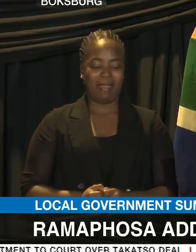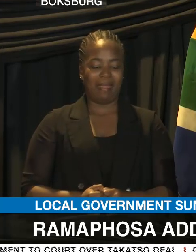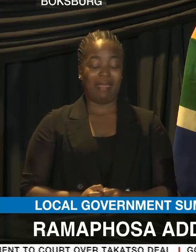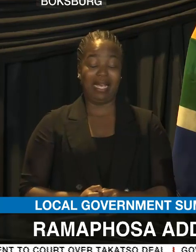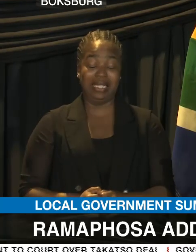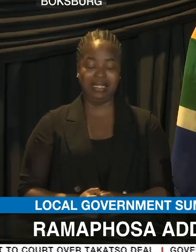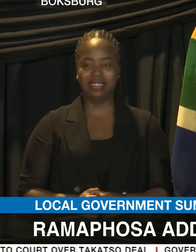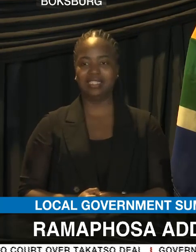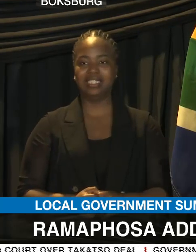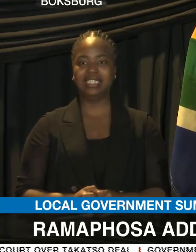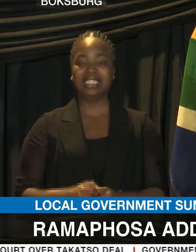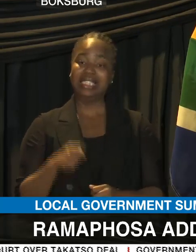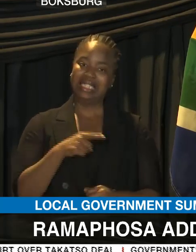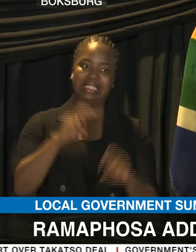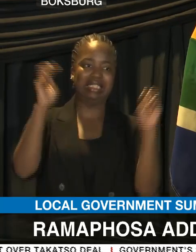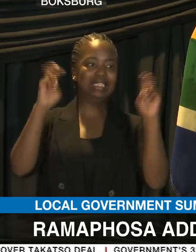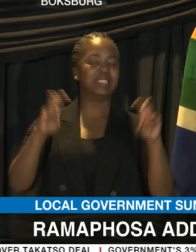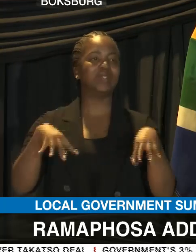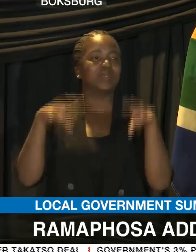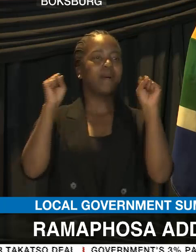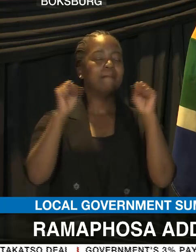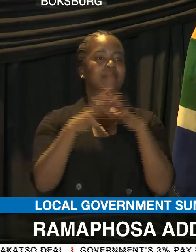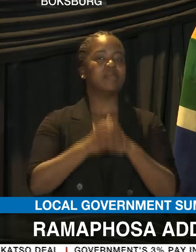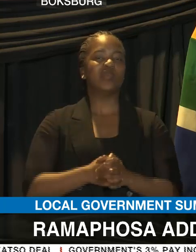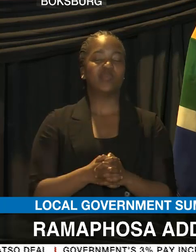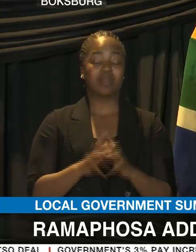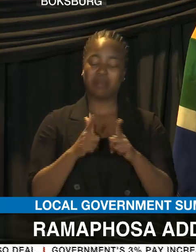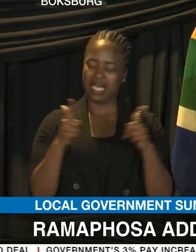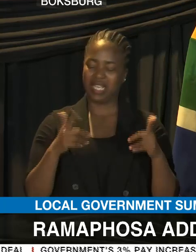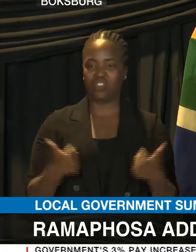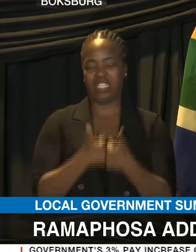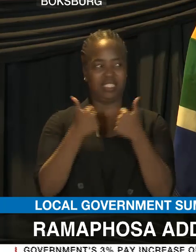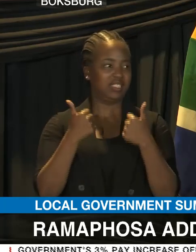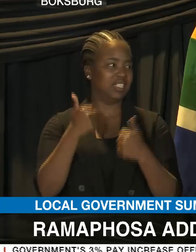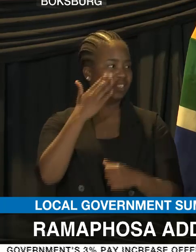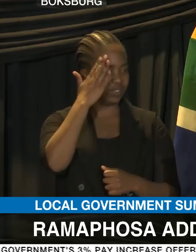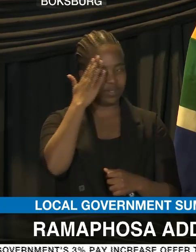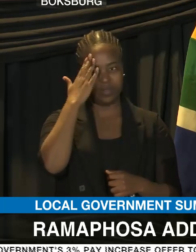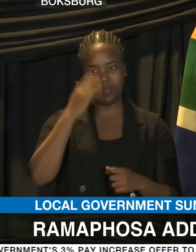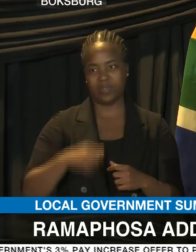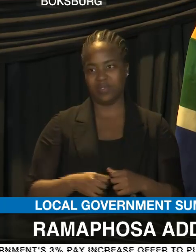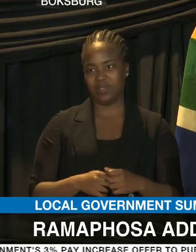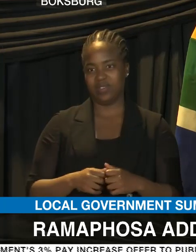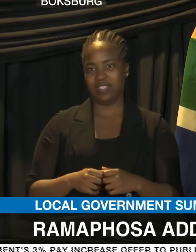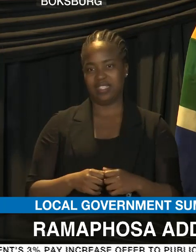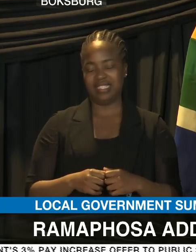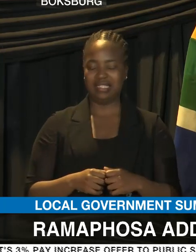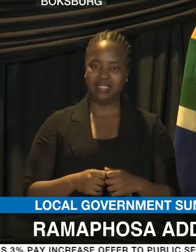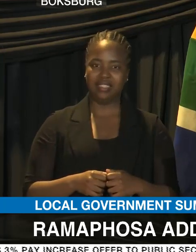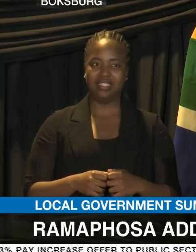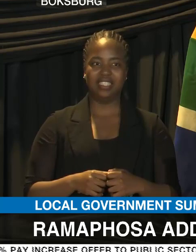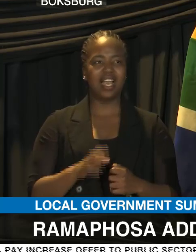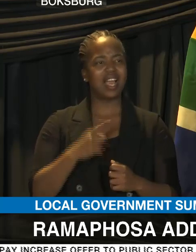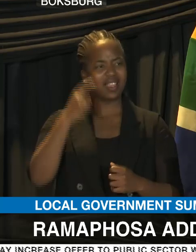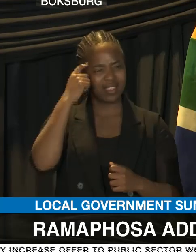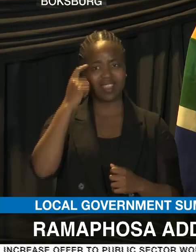This continues to be our biggest challenge, as you all know. And I think